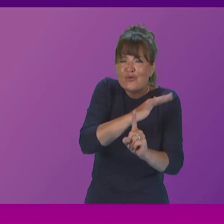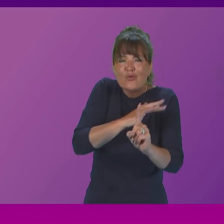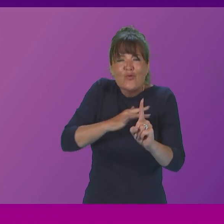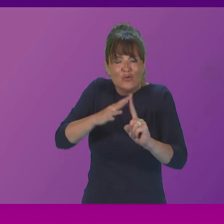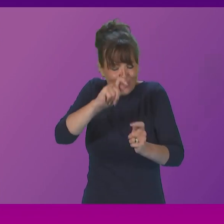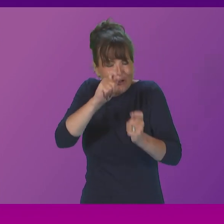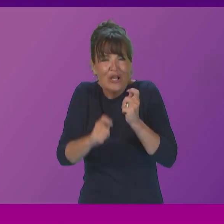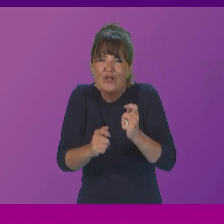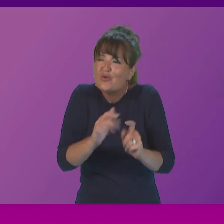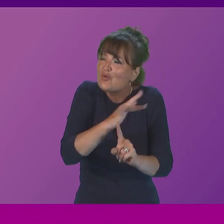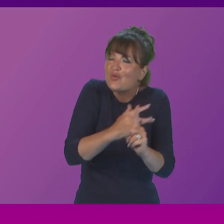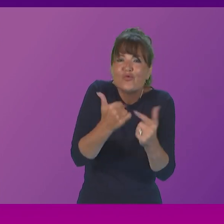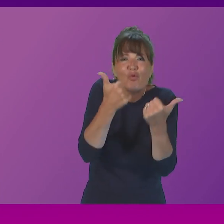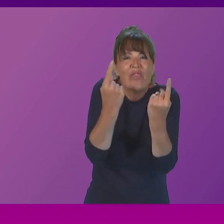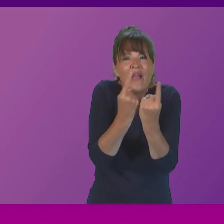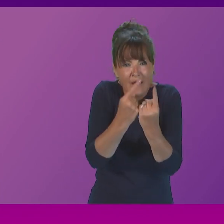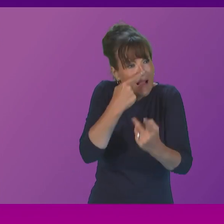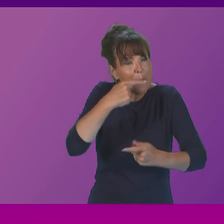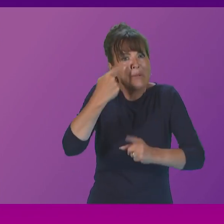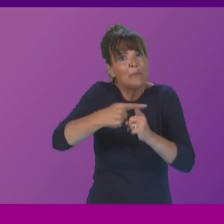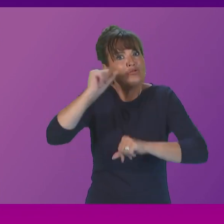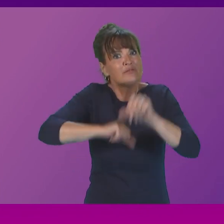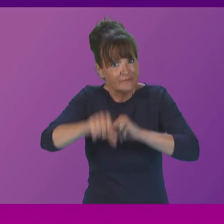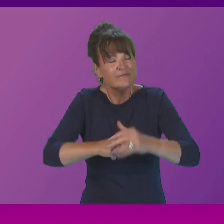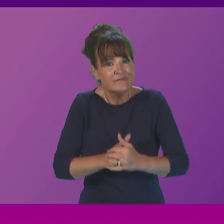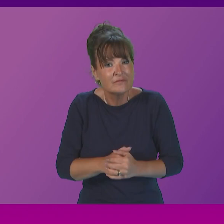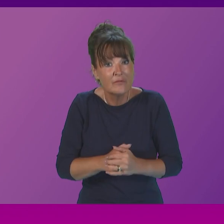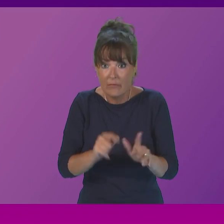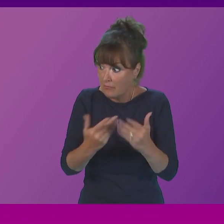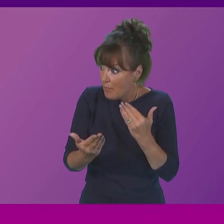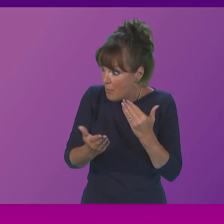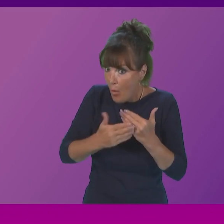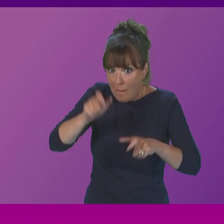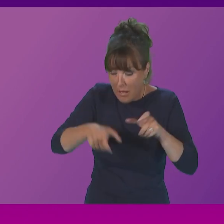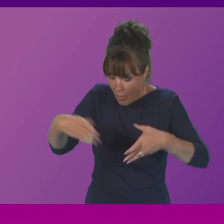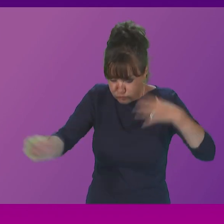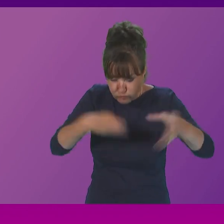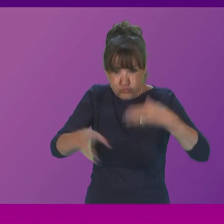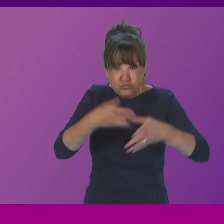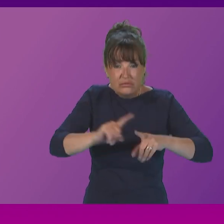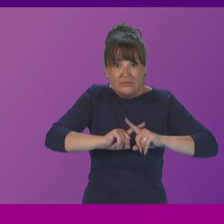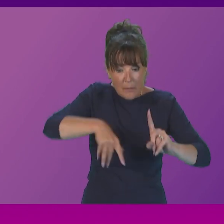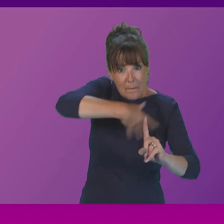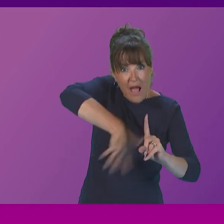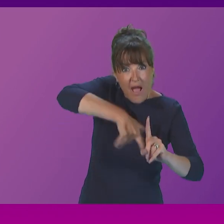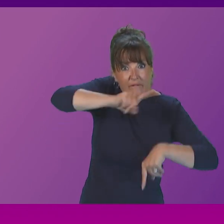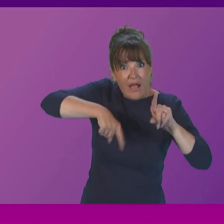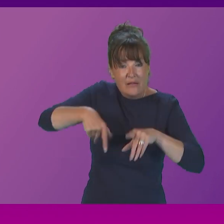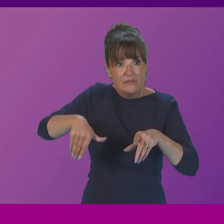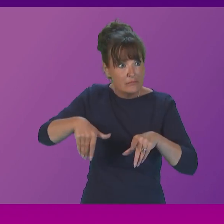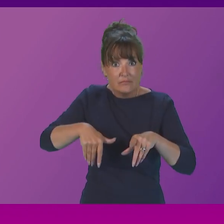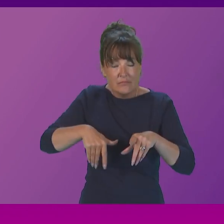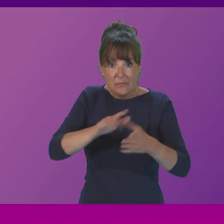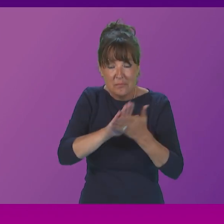social change, and it can be a progressive beacon. The more people from more diverse backgrounds that get involved in it, the more